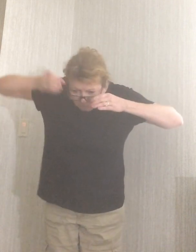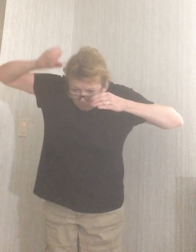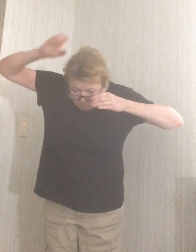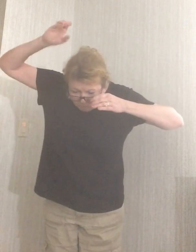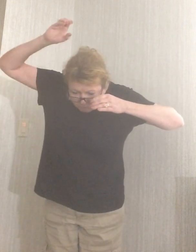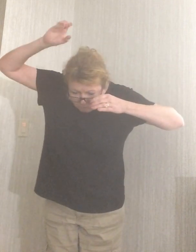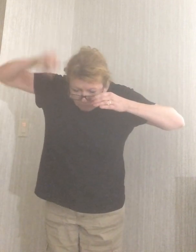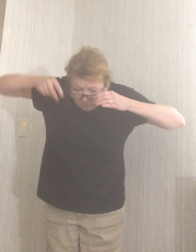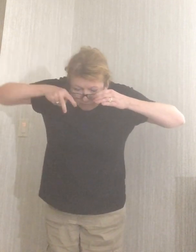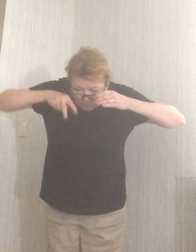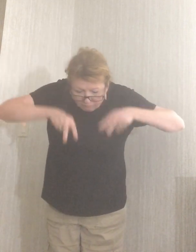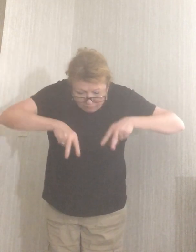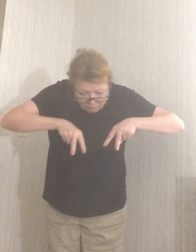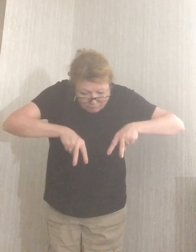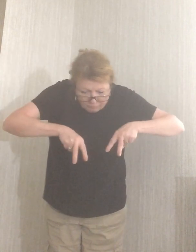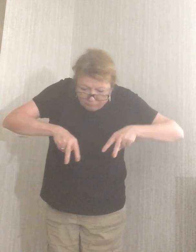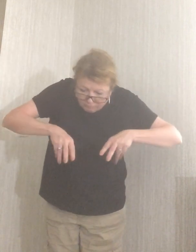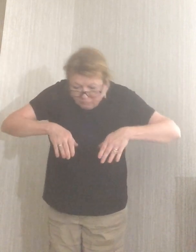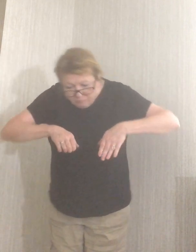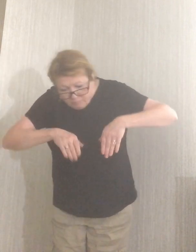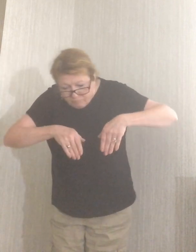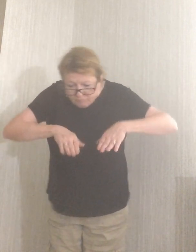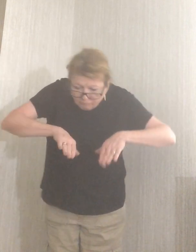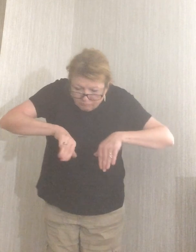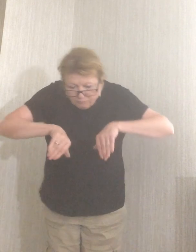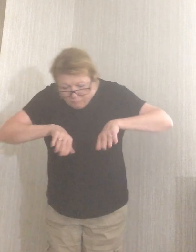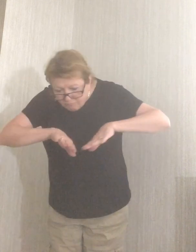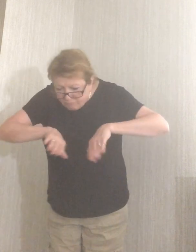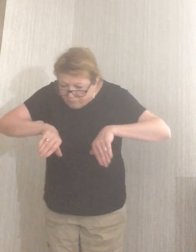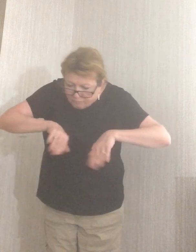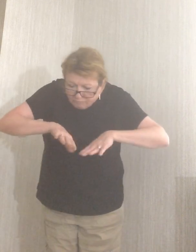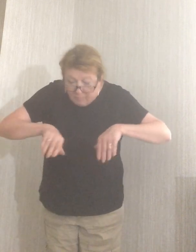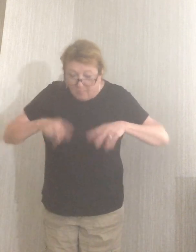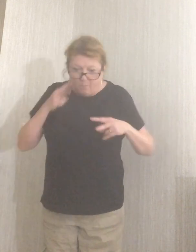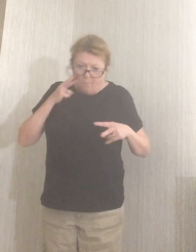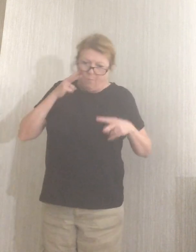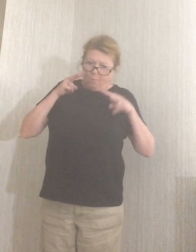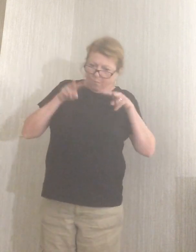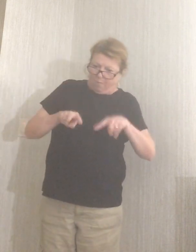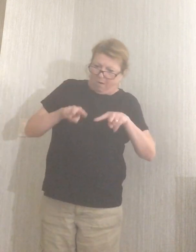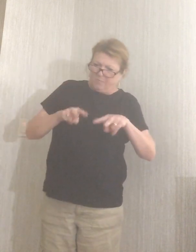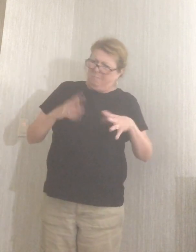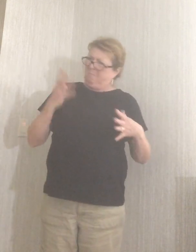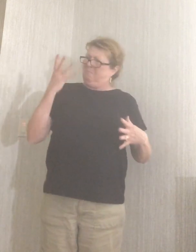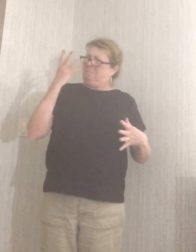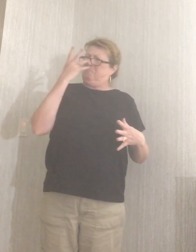the floor of the bay, watching the brightly colored striped fish.